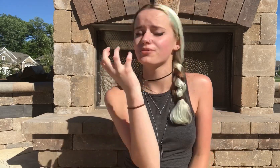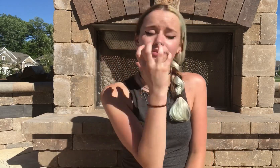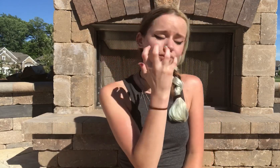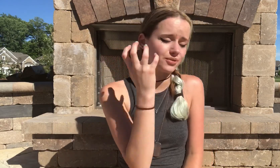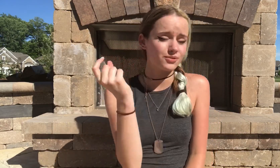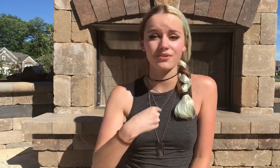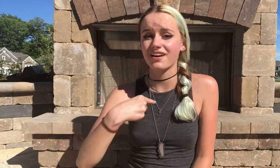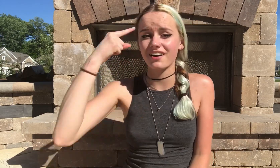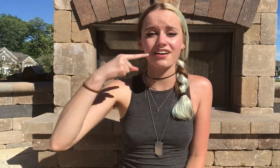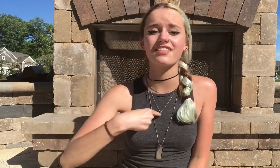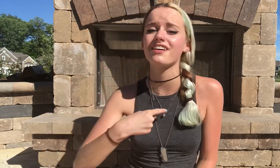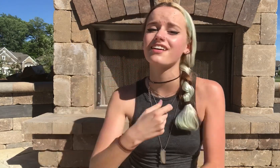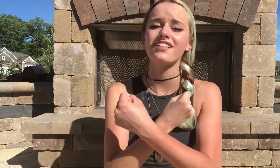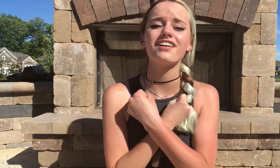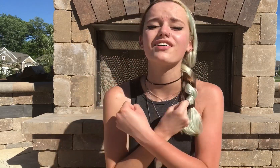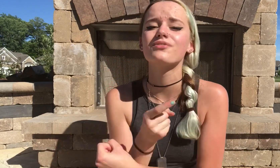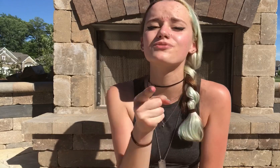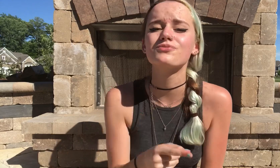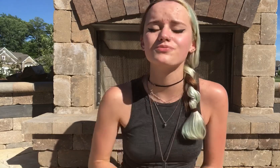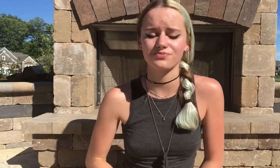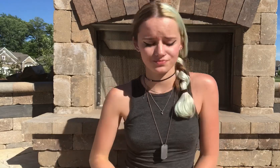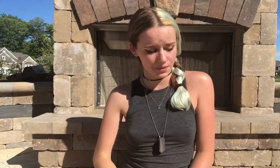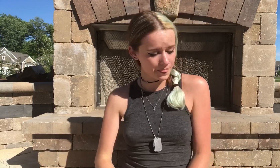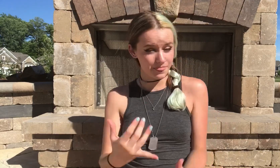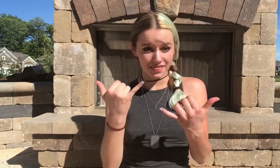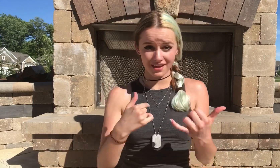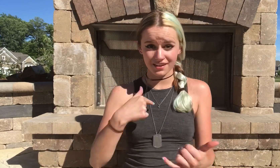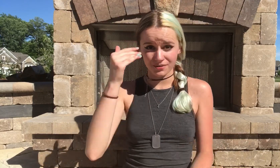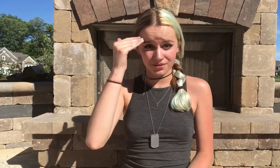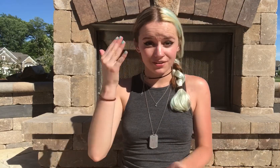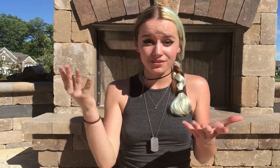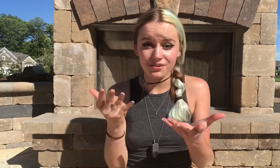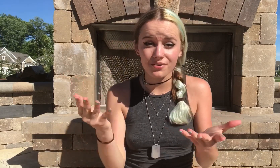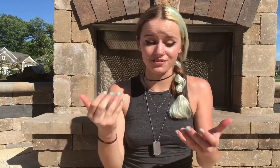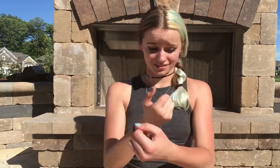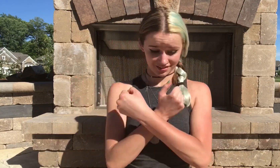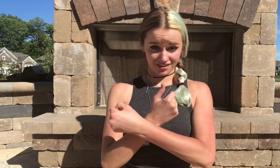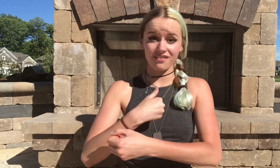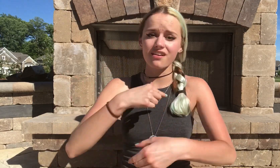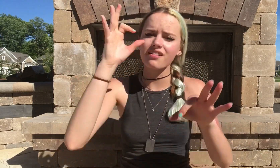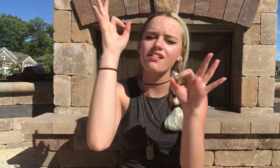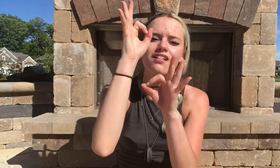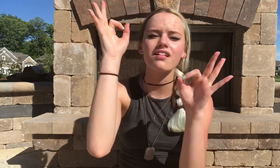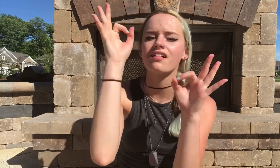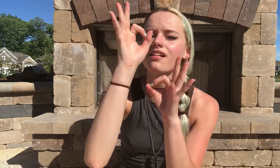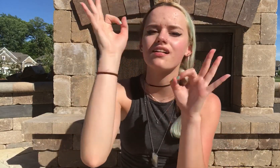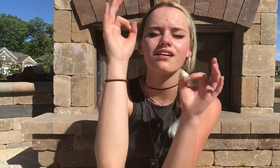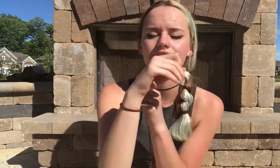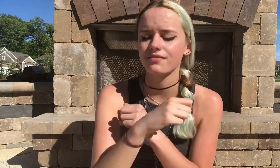I thought I loved you, but now I know I don't know nothing about love